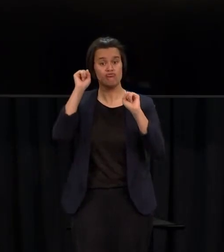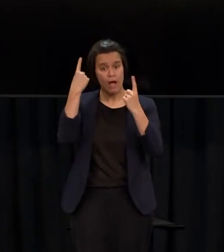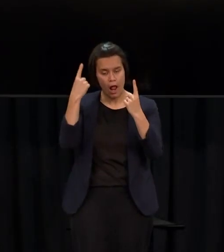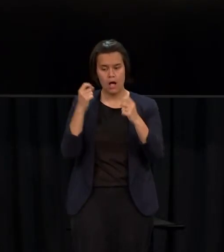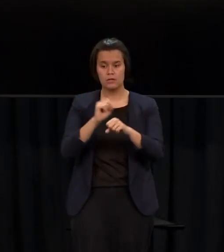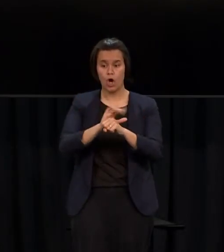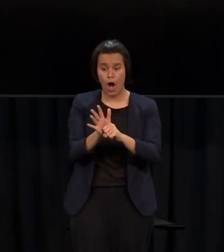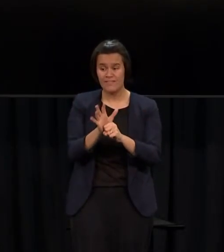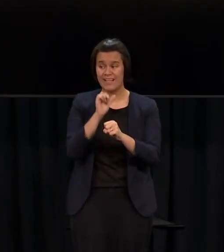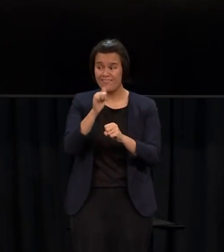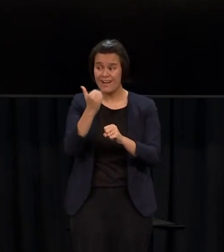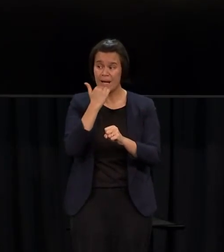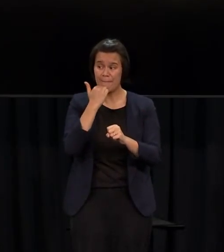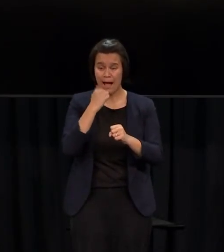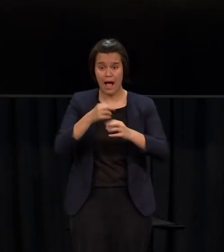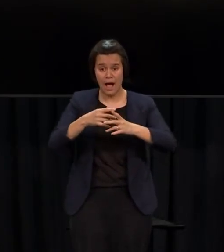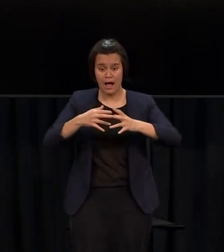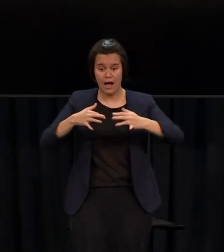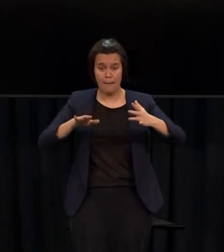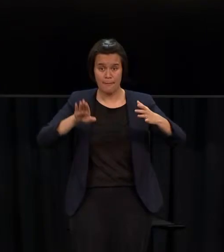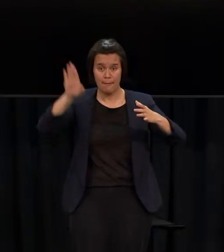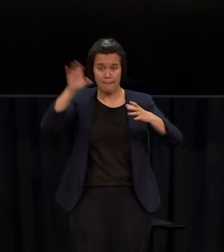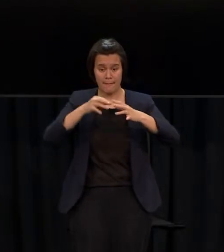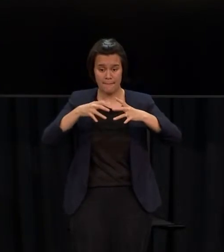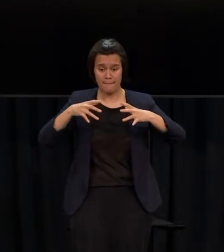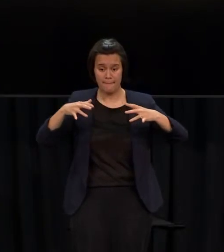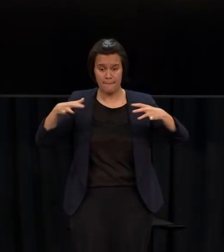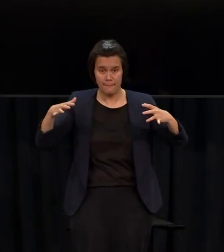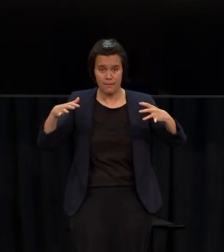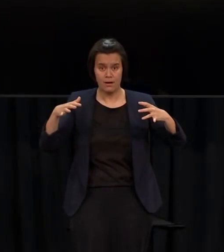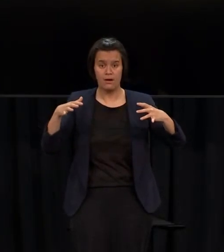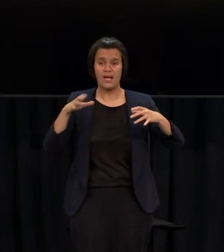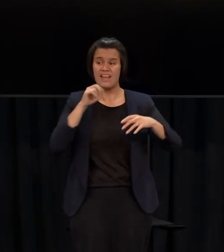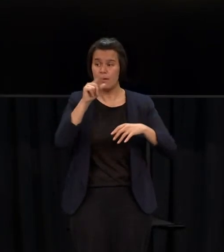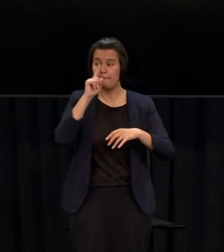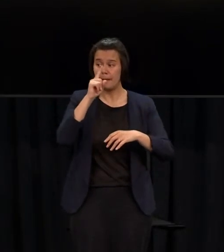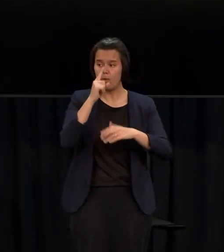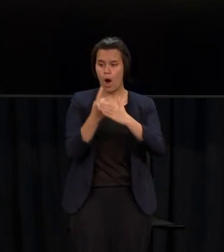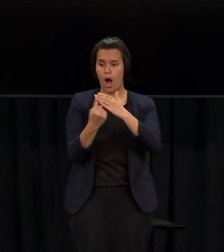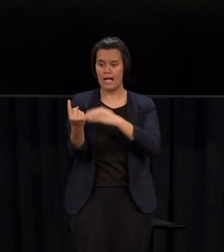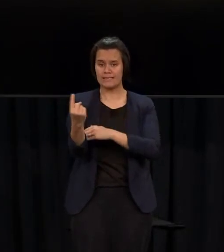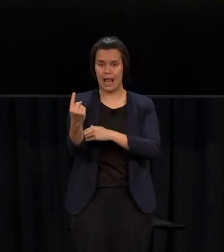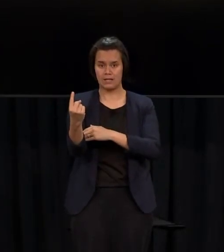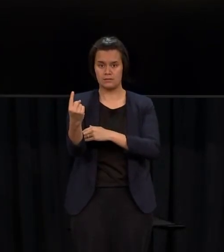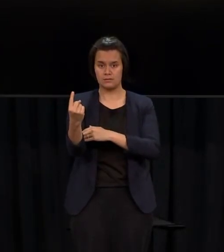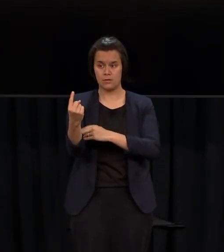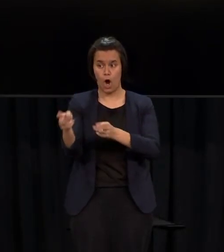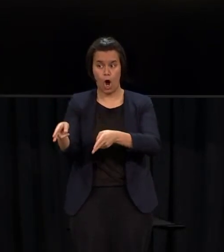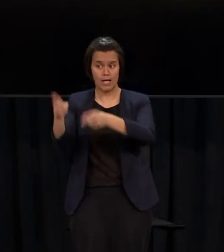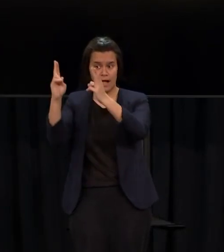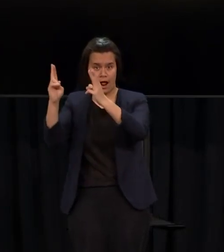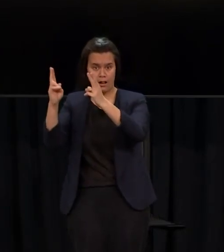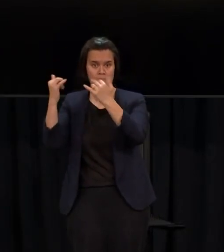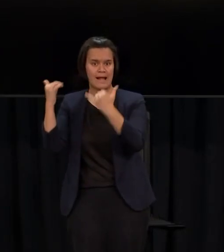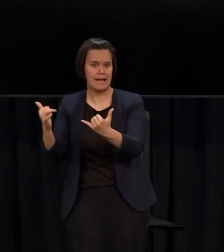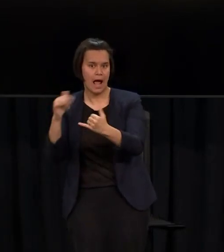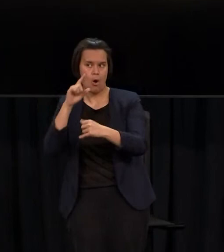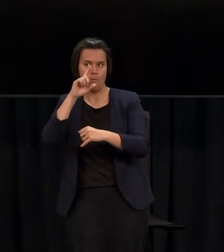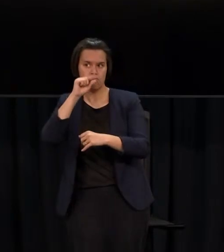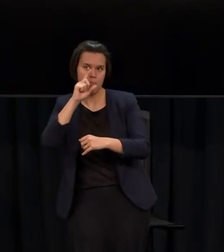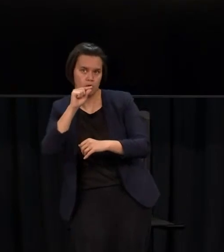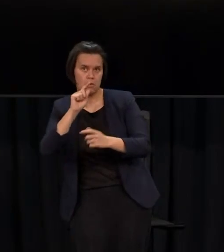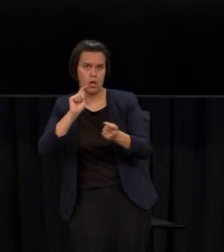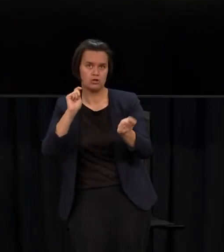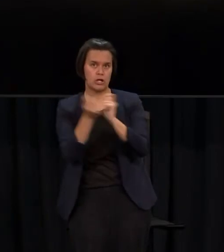with the isolating of people in the community, that we needed to move to a new model, and that's been bedded in really